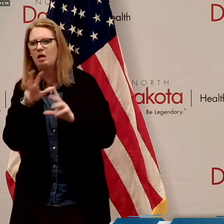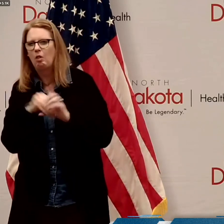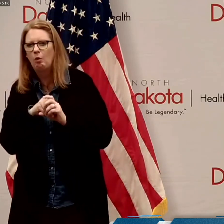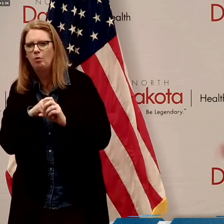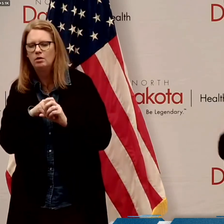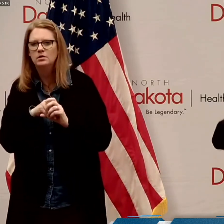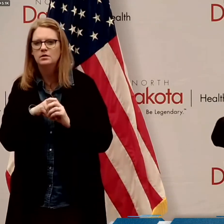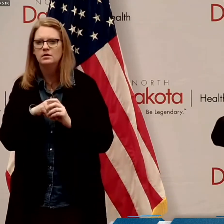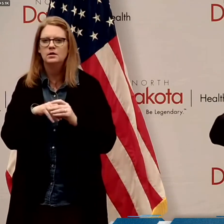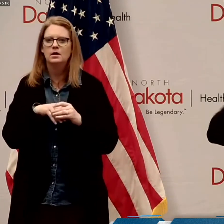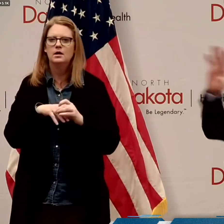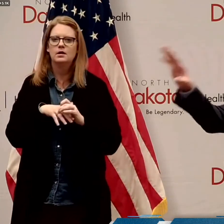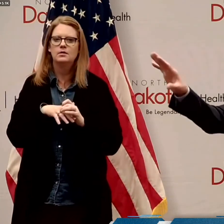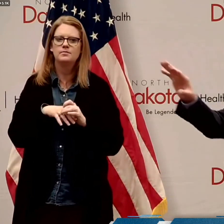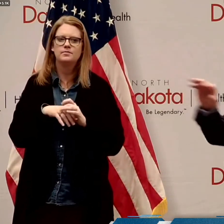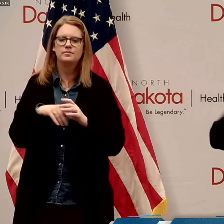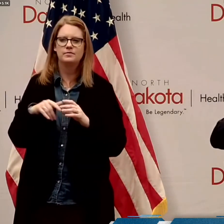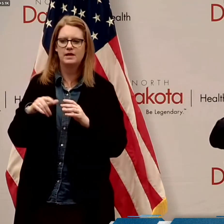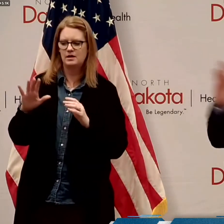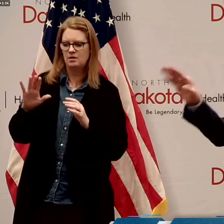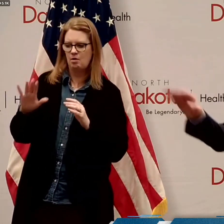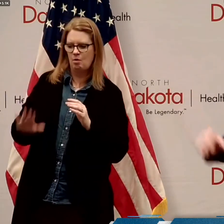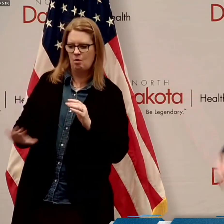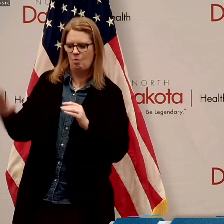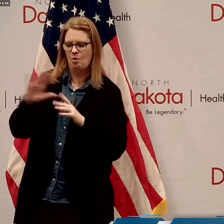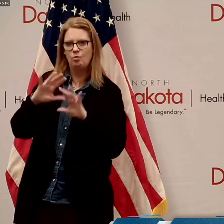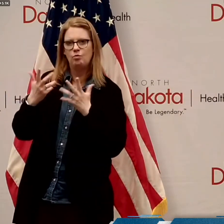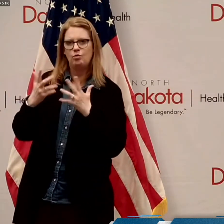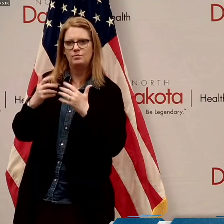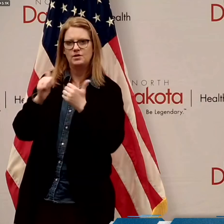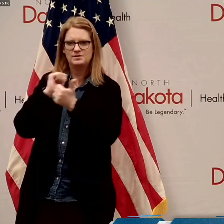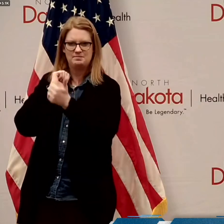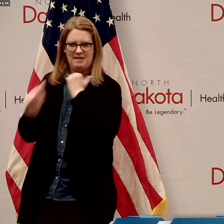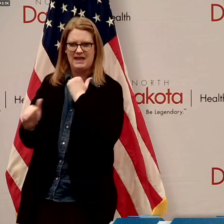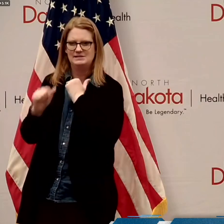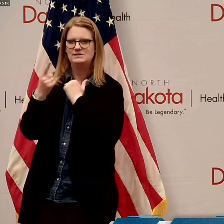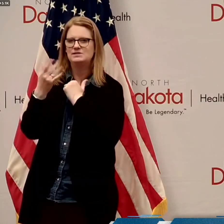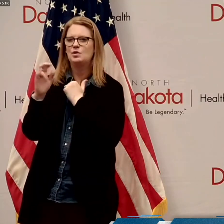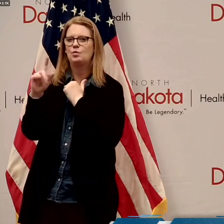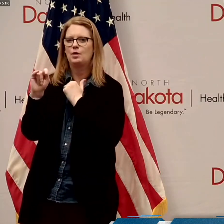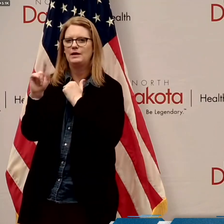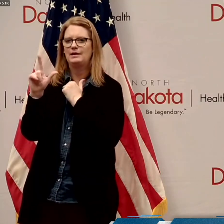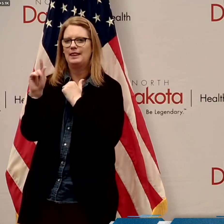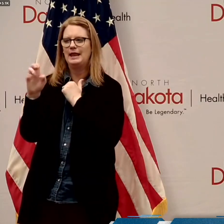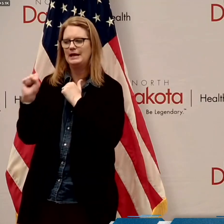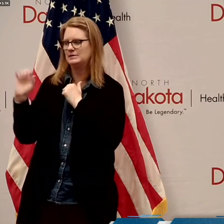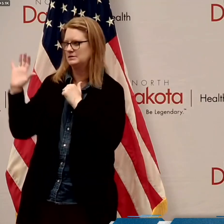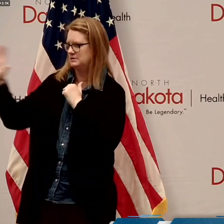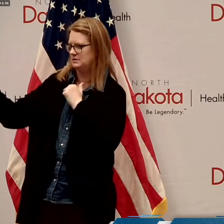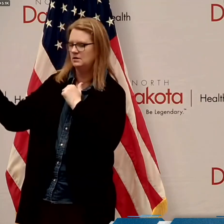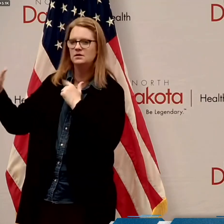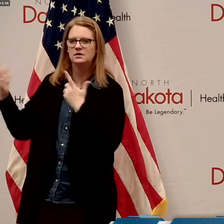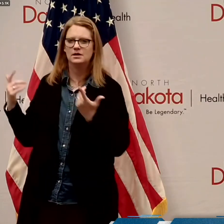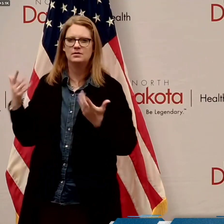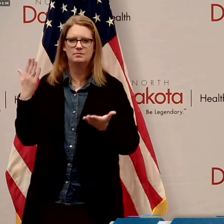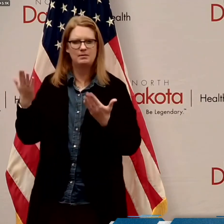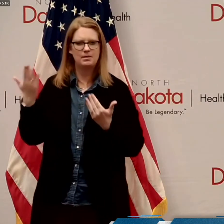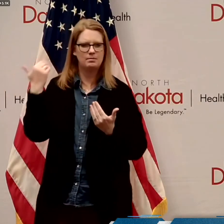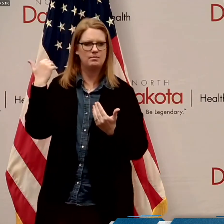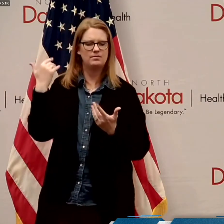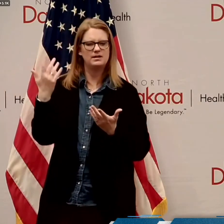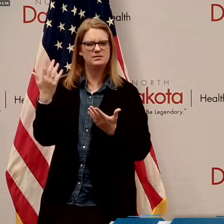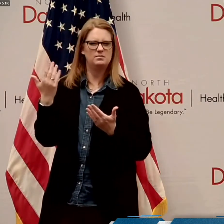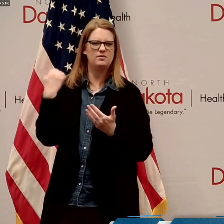The direction of that whole group, extends all the way past the Great Lakes, and I feel like that some of the earlier conversations that we were having